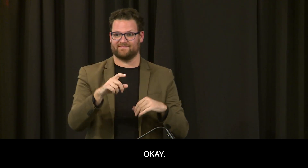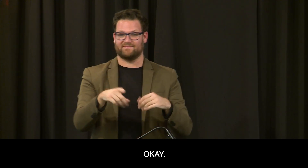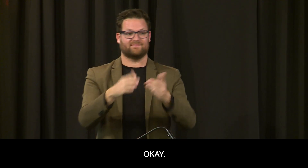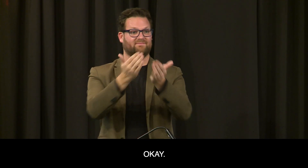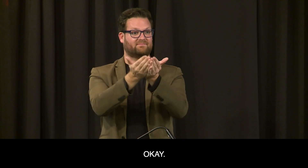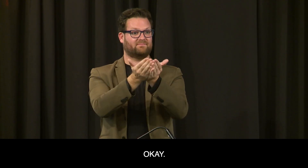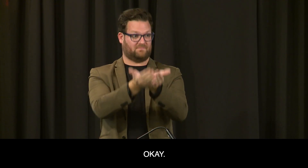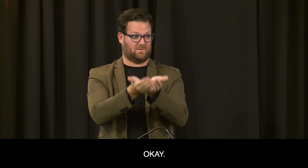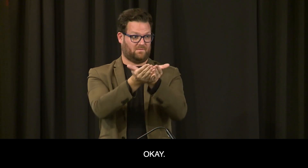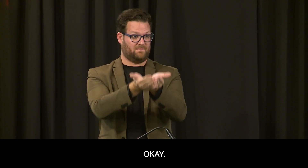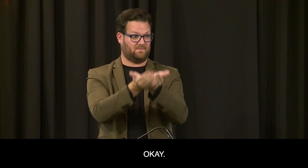Okay.